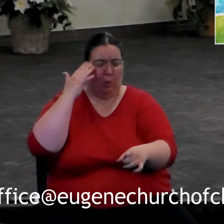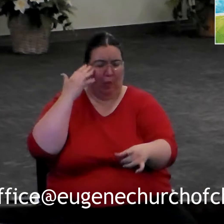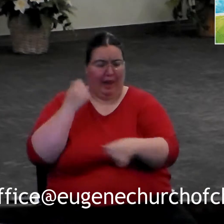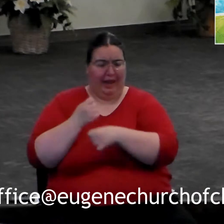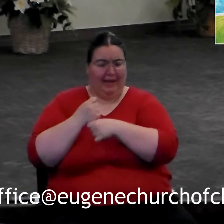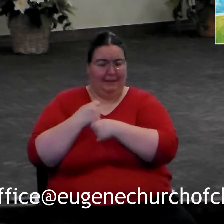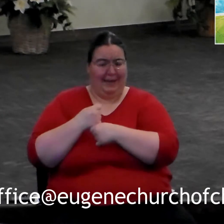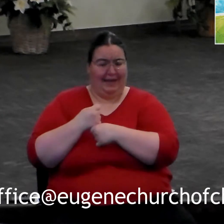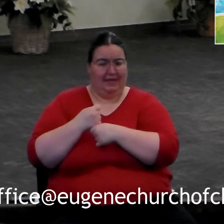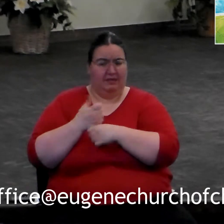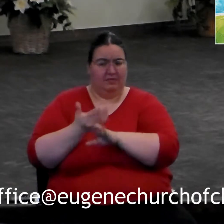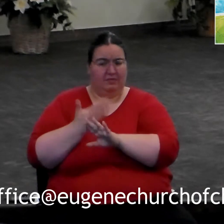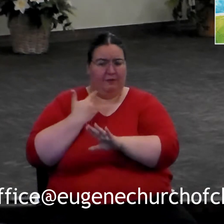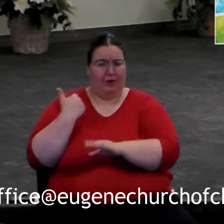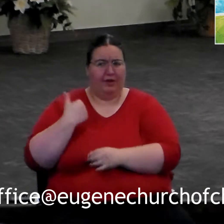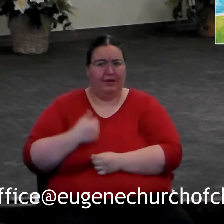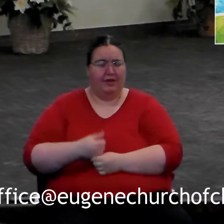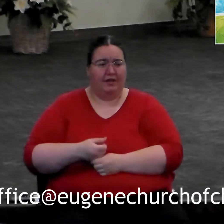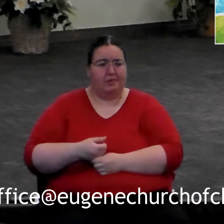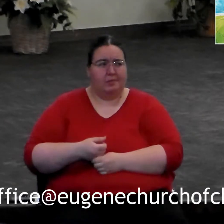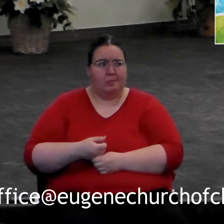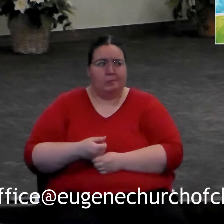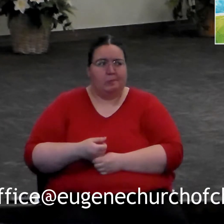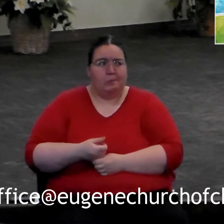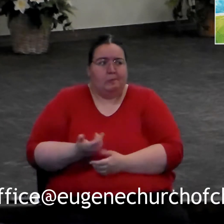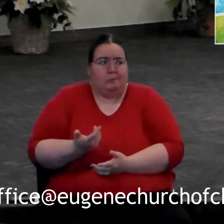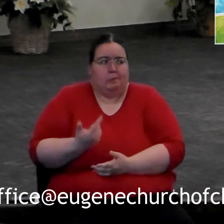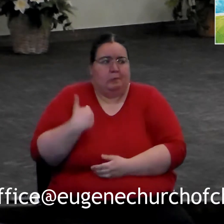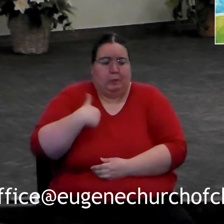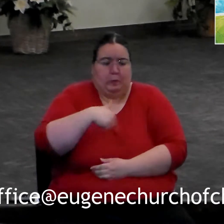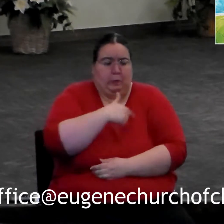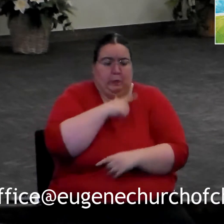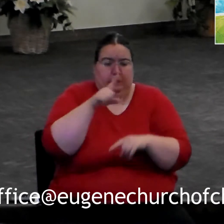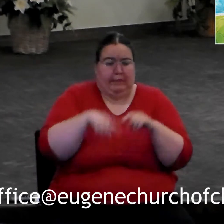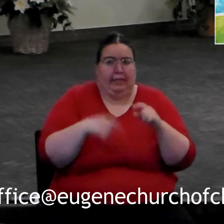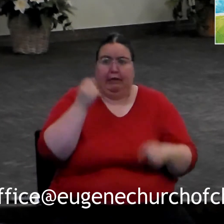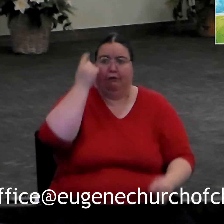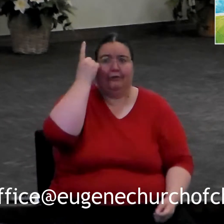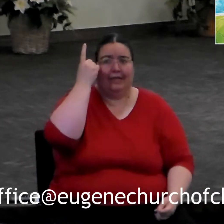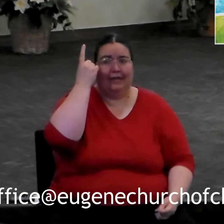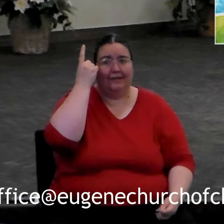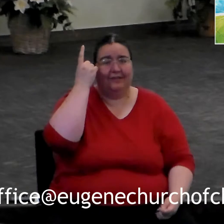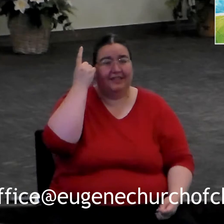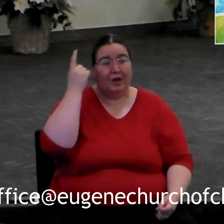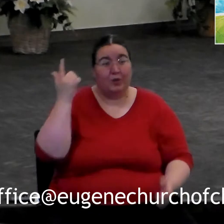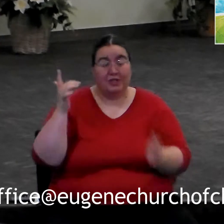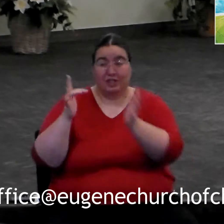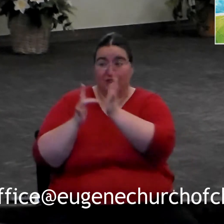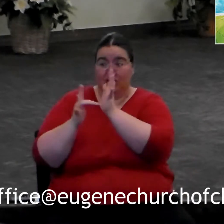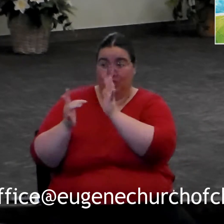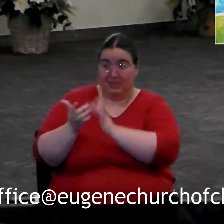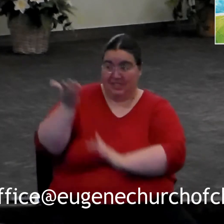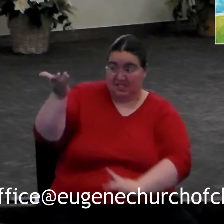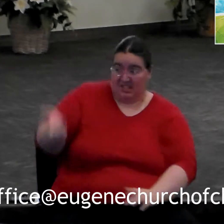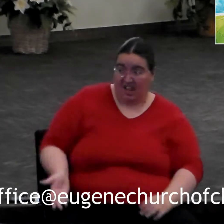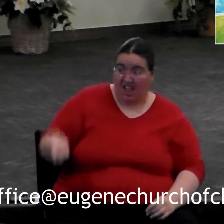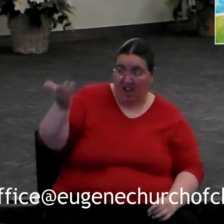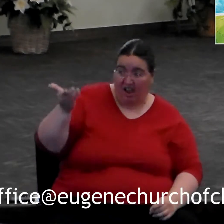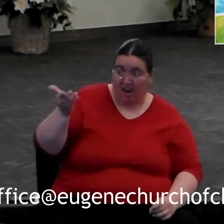There are a lot of things we cannot fully wrap our heads around, and these disciples, even though they have Jesus standing right in front of them, this does not fit